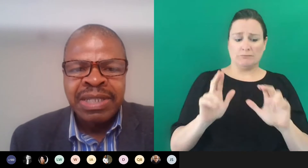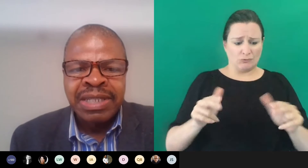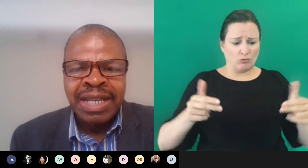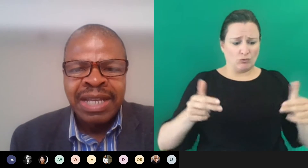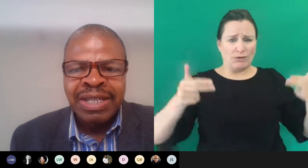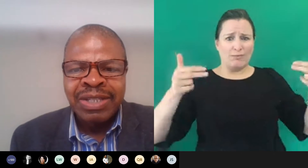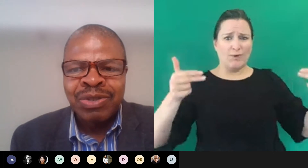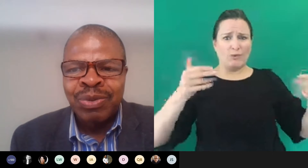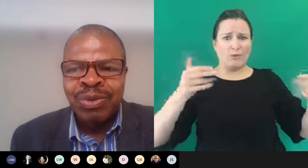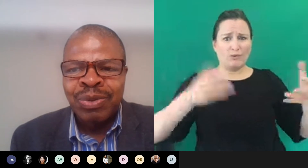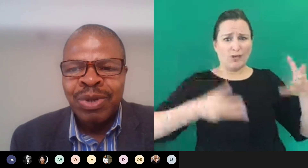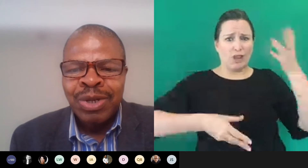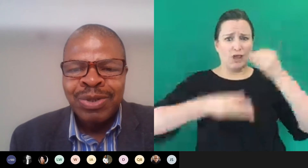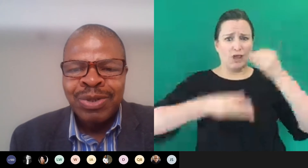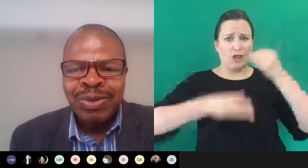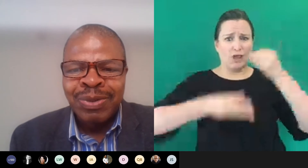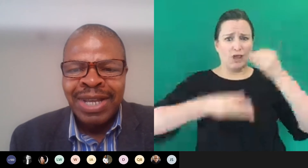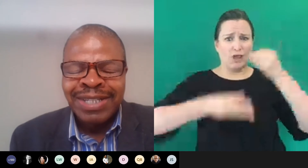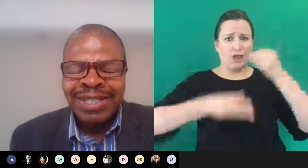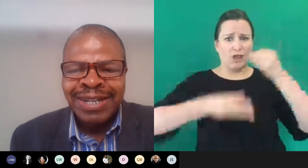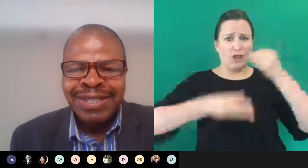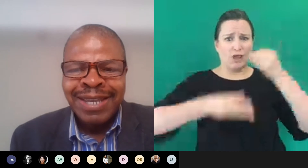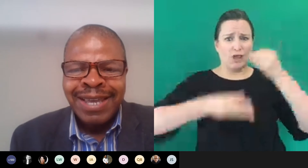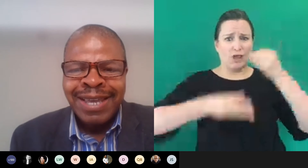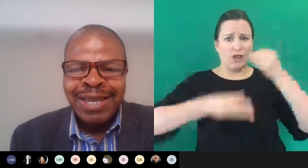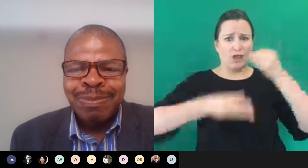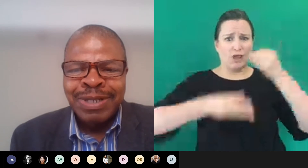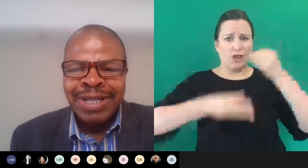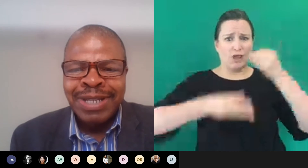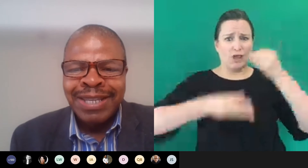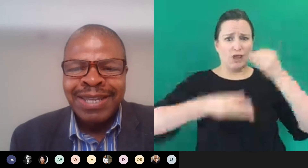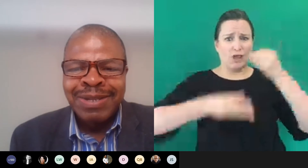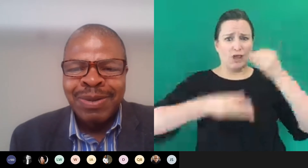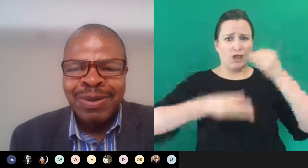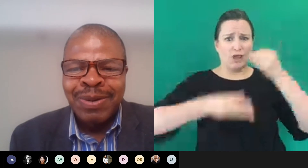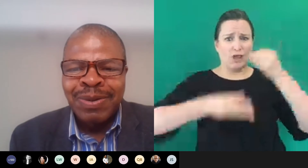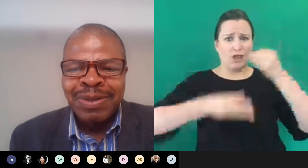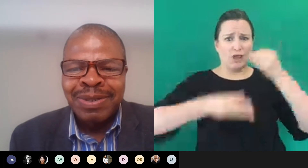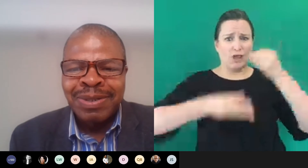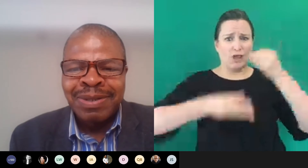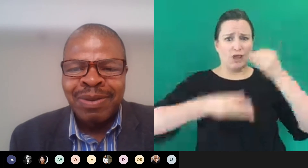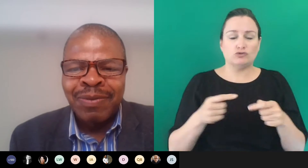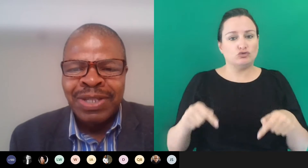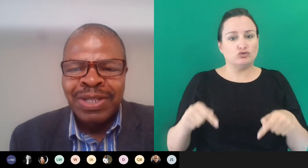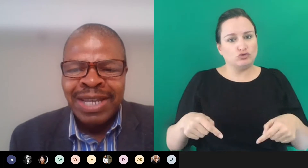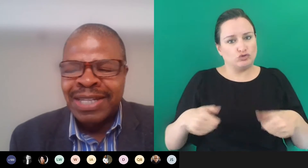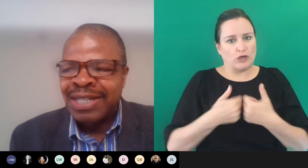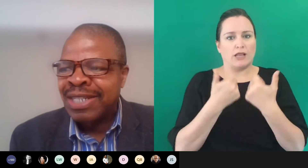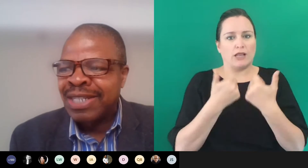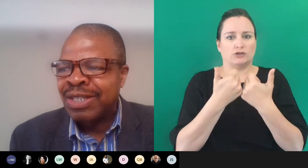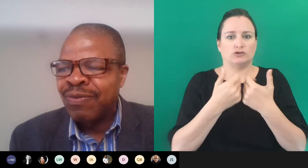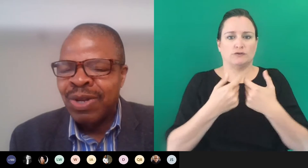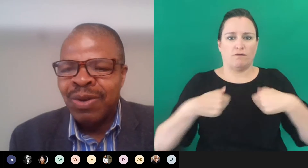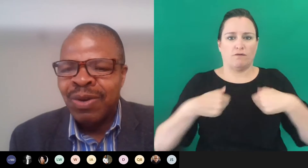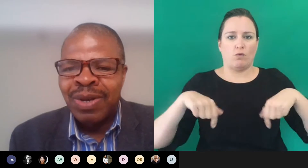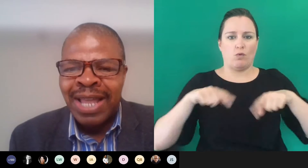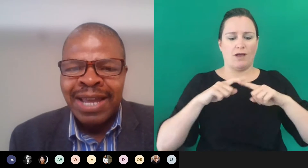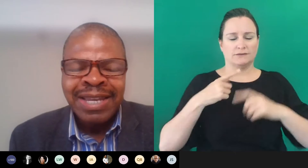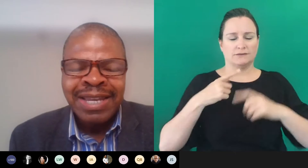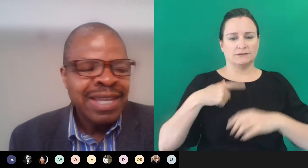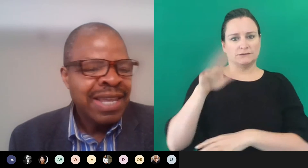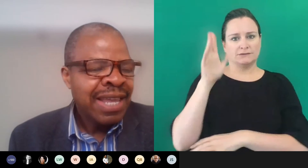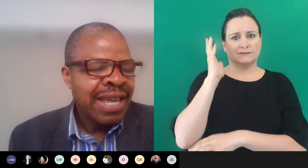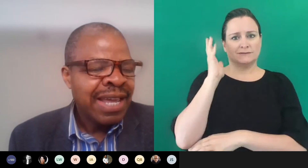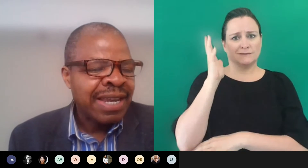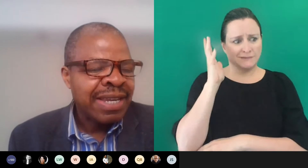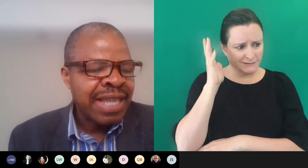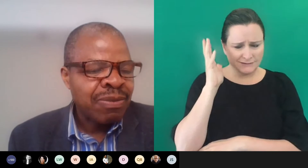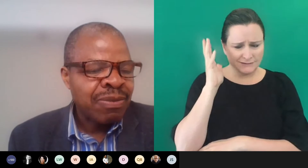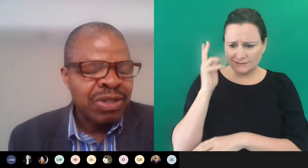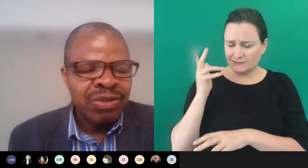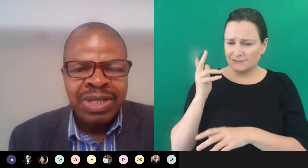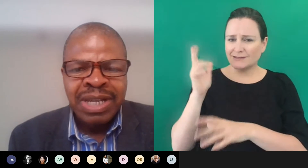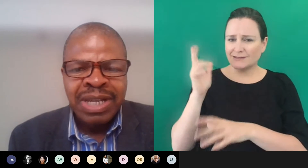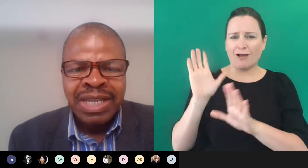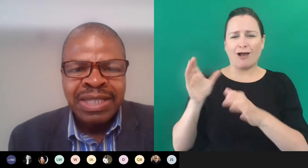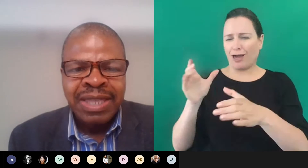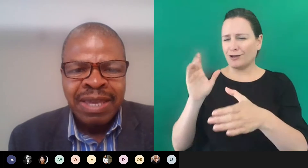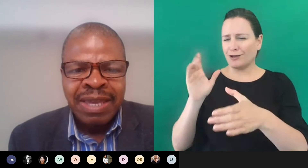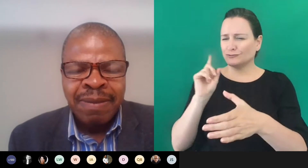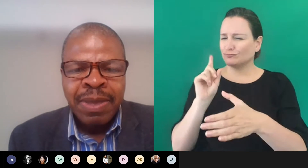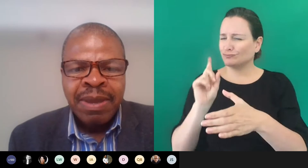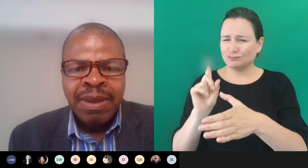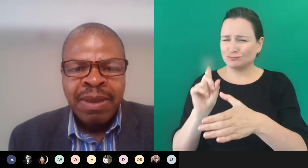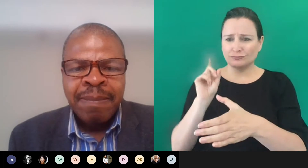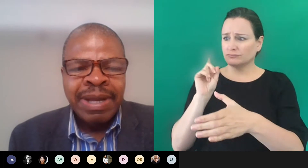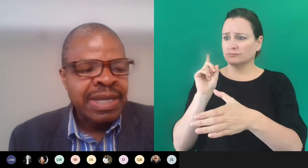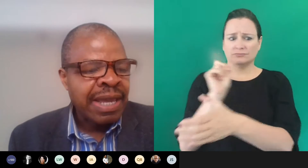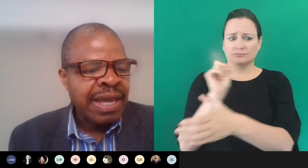much challenges to lecturers, especially, you know, all of a sudden teaching fully online, and that was not an